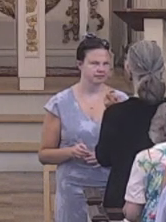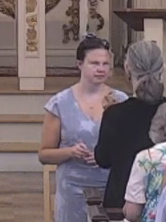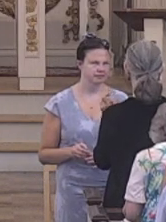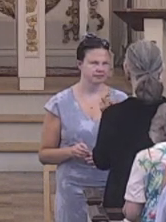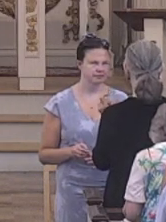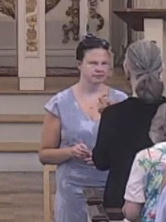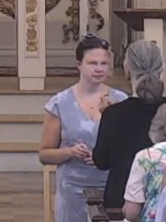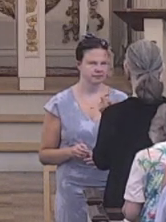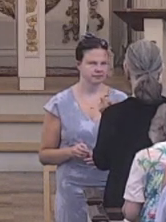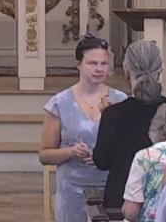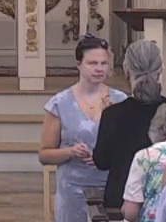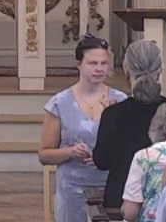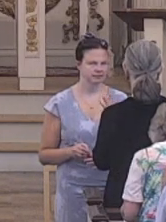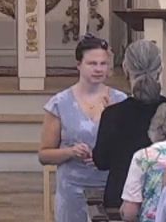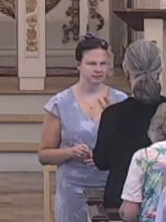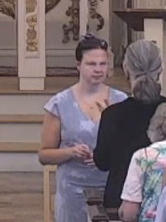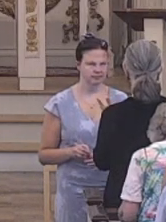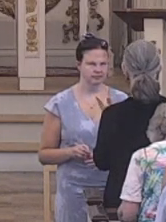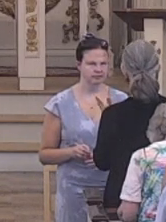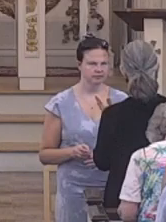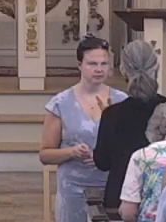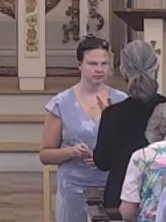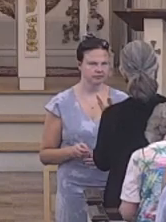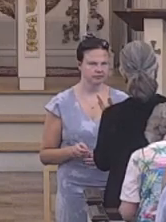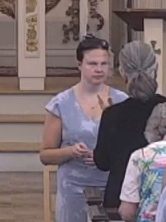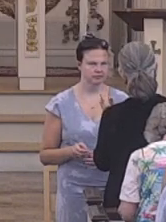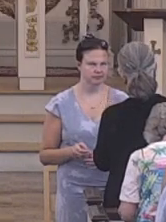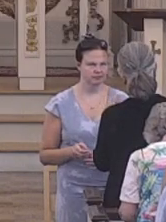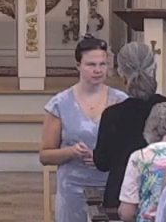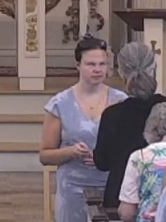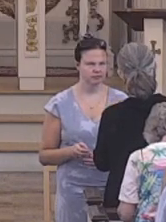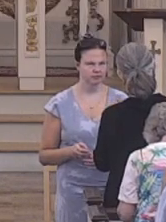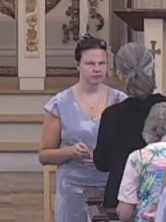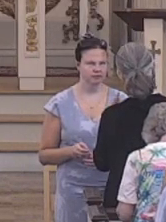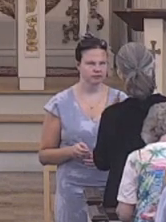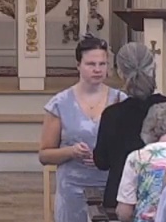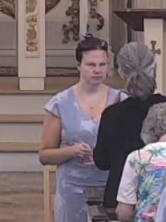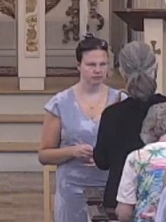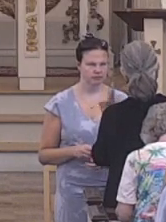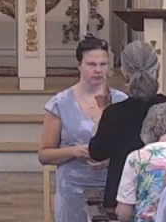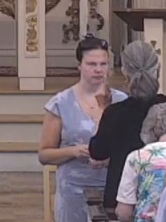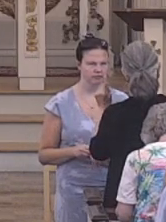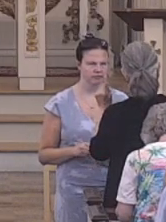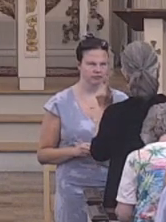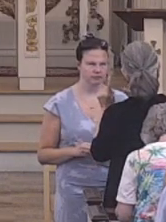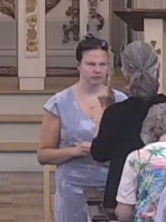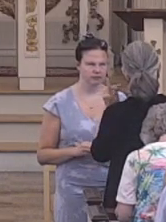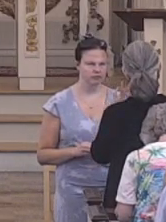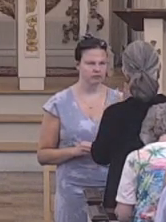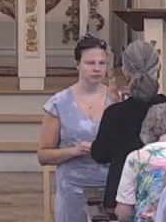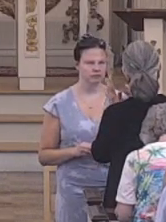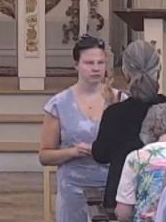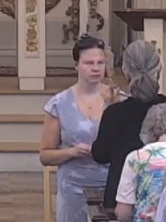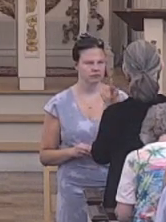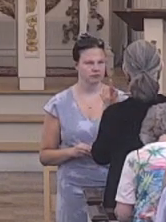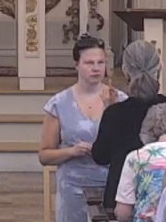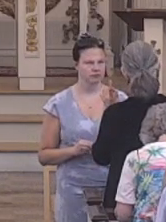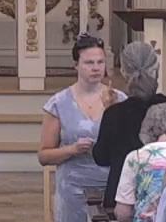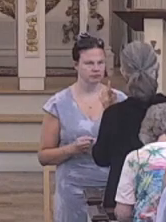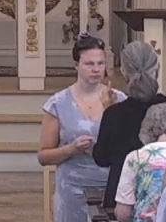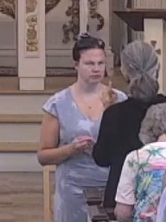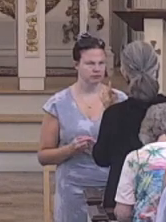grant us, we pray, so to revere the sacred mysteries of your body and